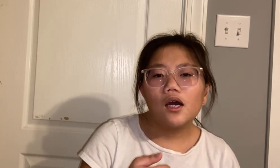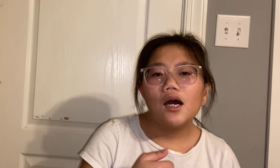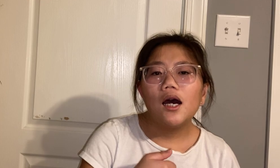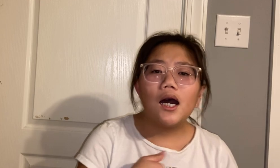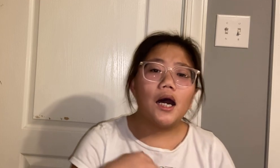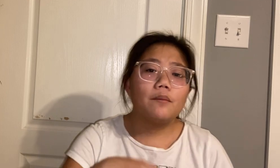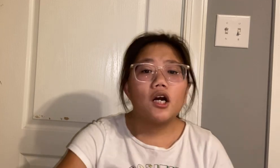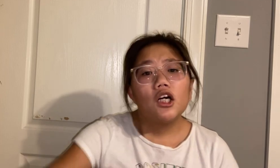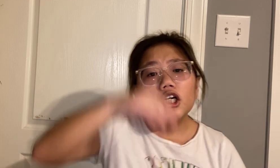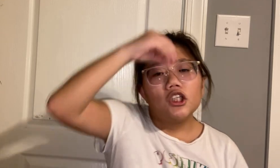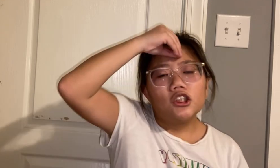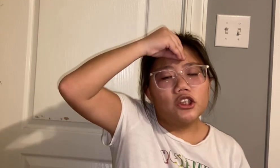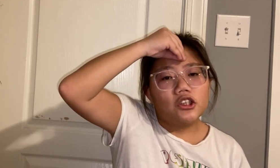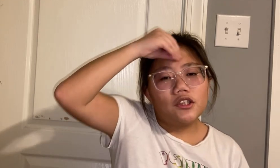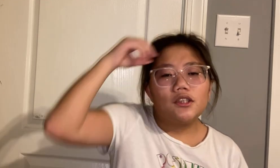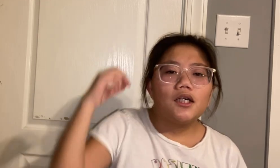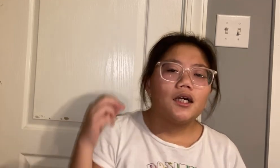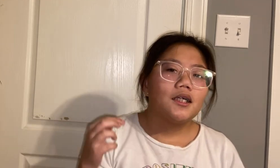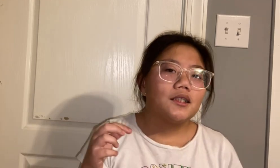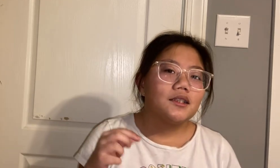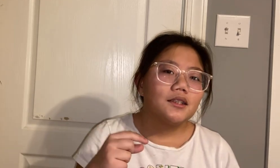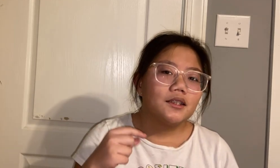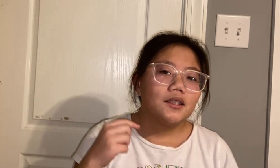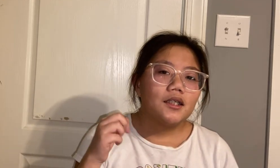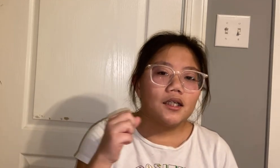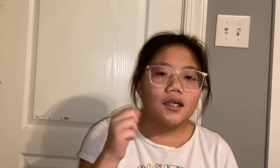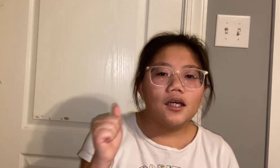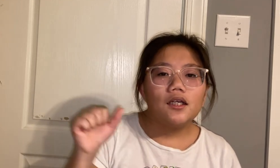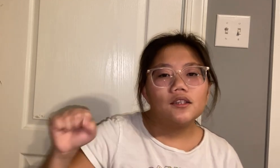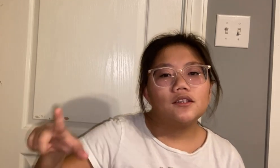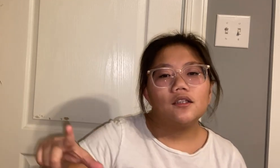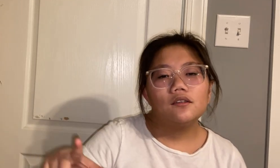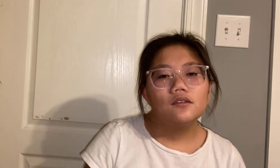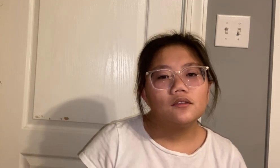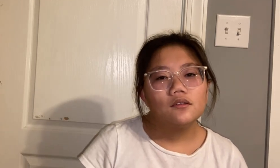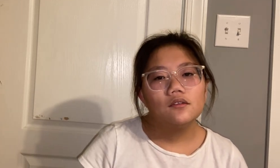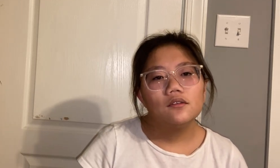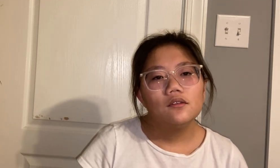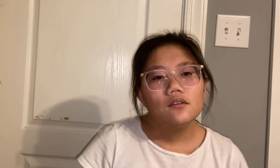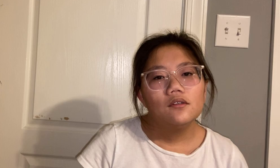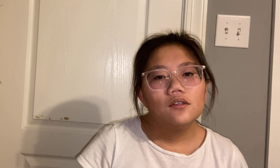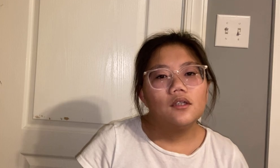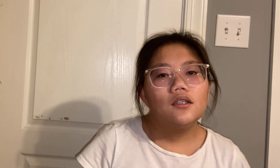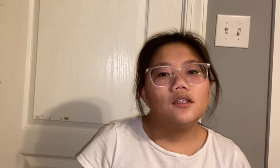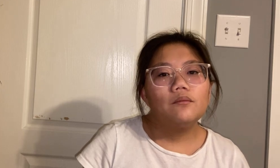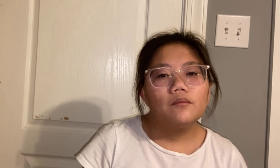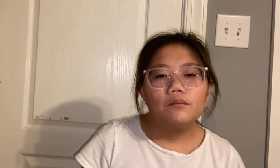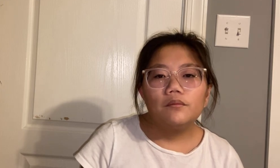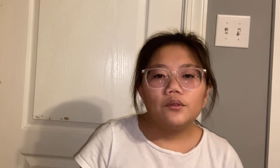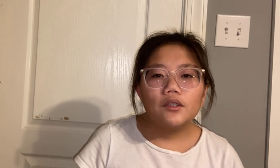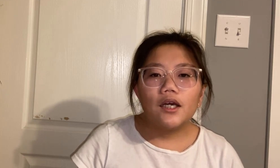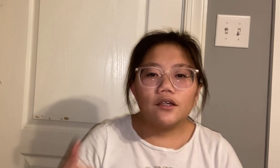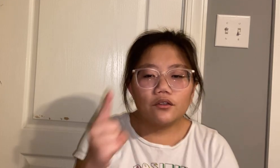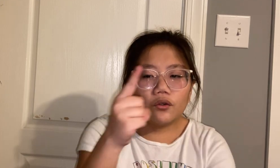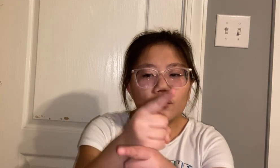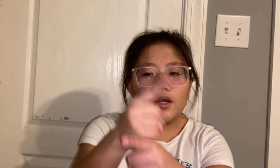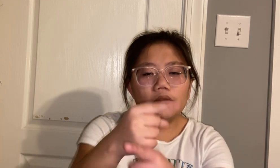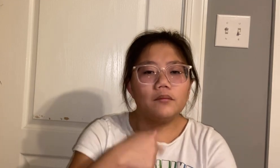i'm learning asl and then you can add correct me